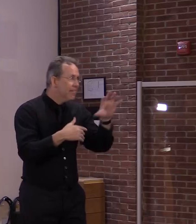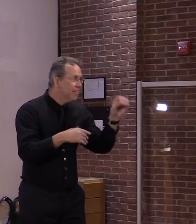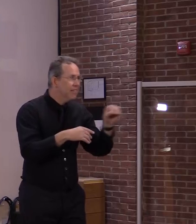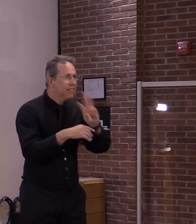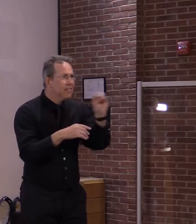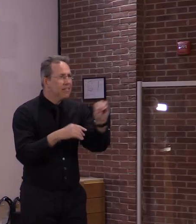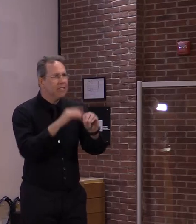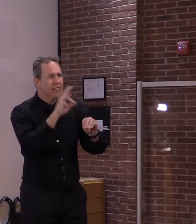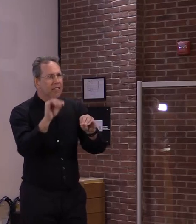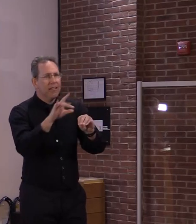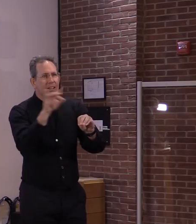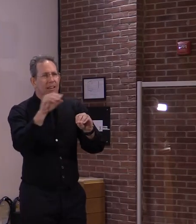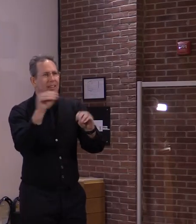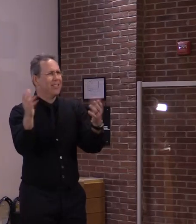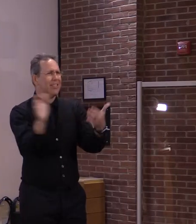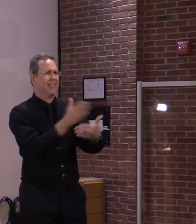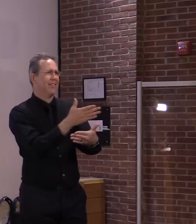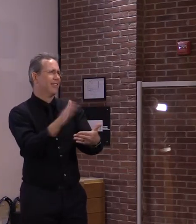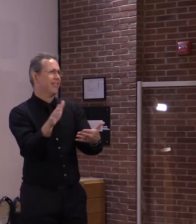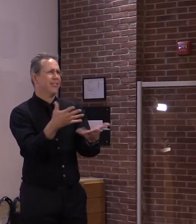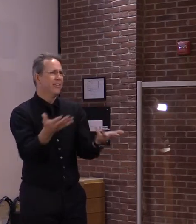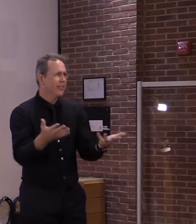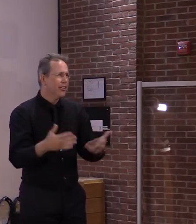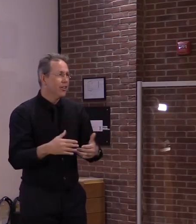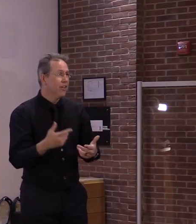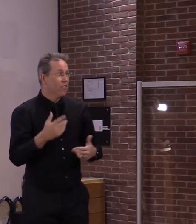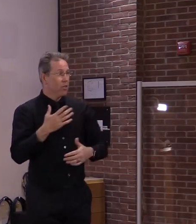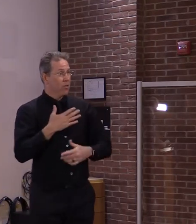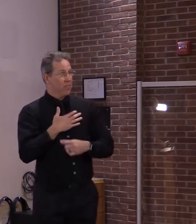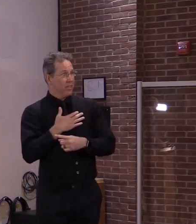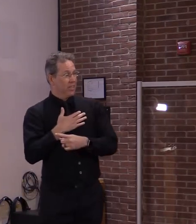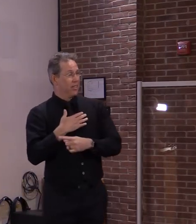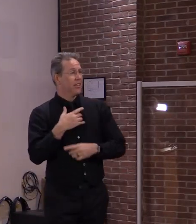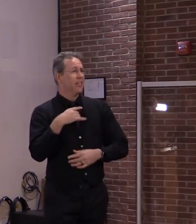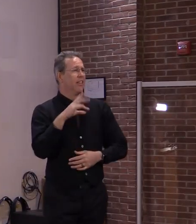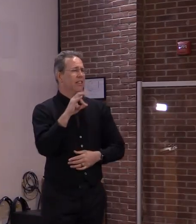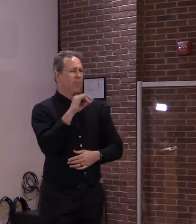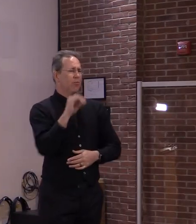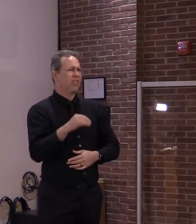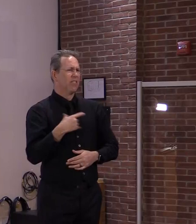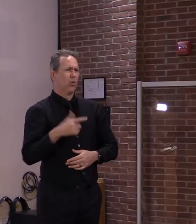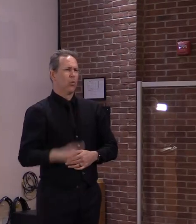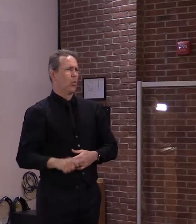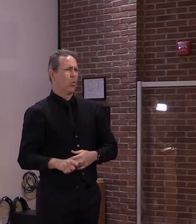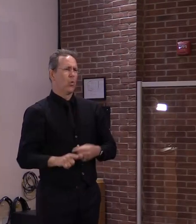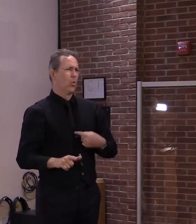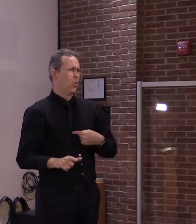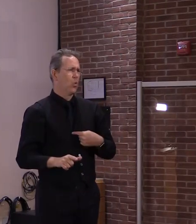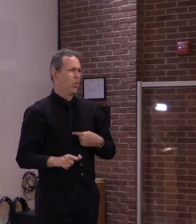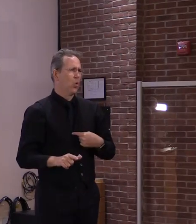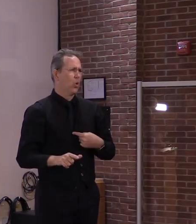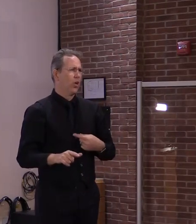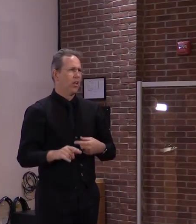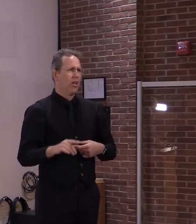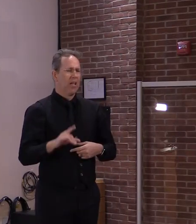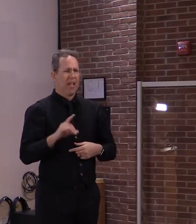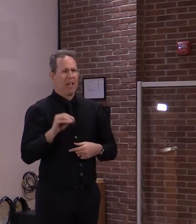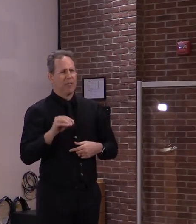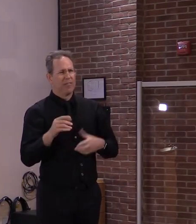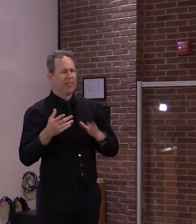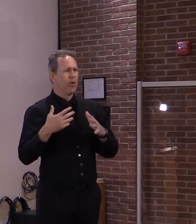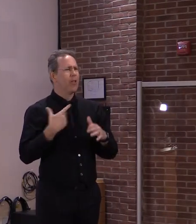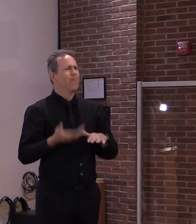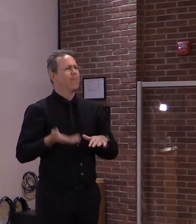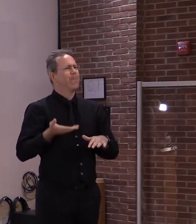70% seems to me a little bit setting the bar a little too low. 90% seems setting it a little too high.